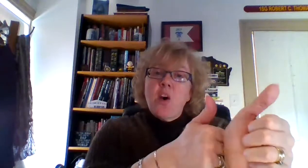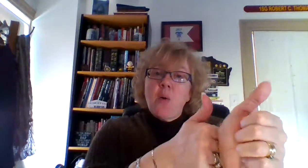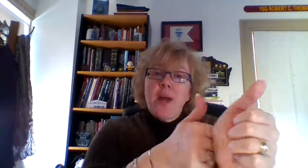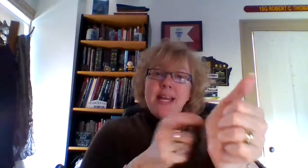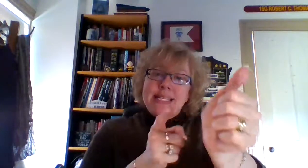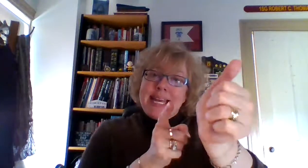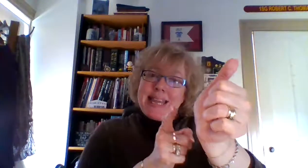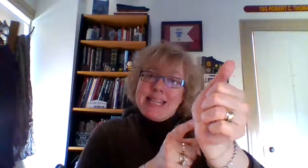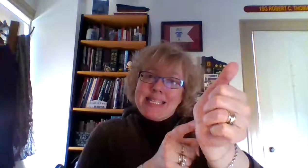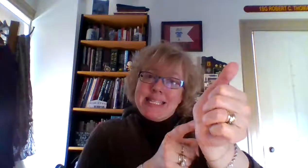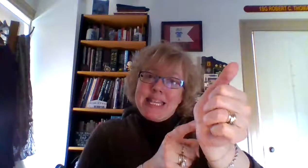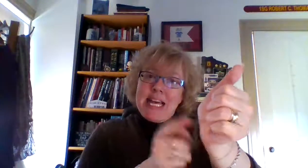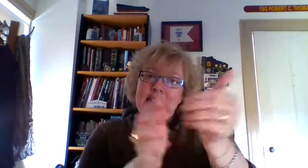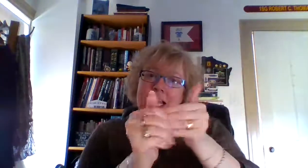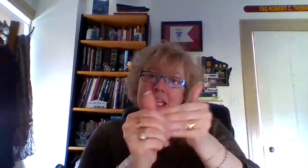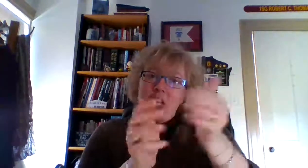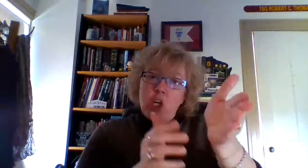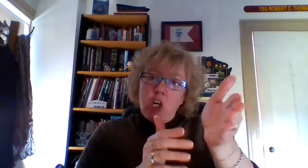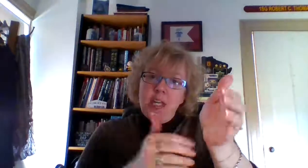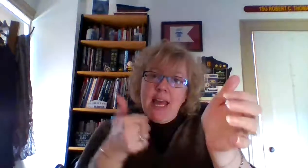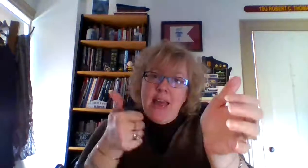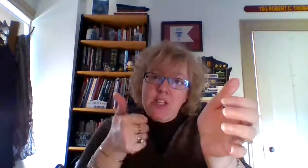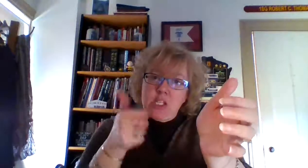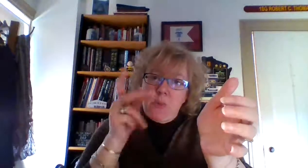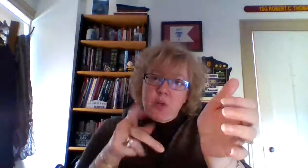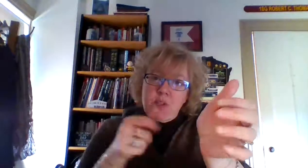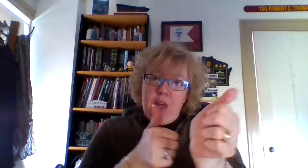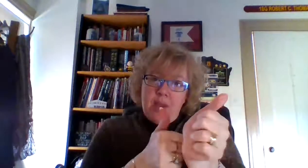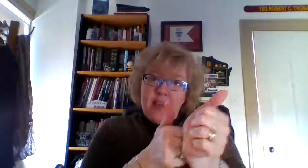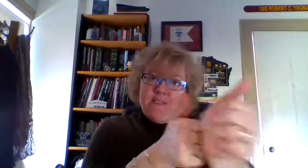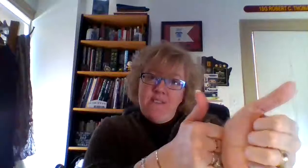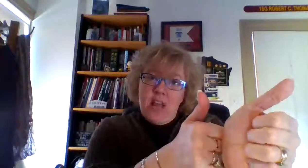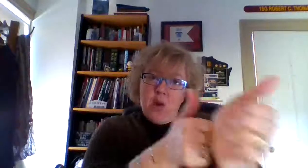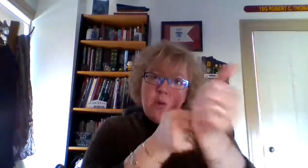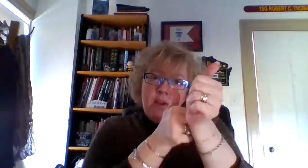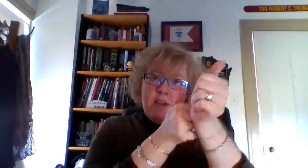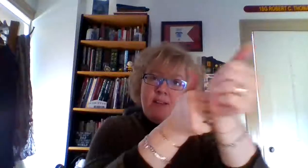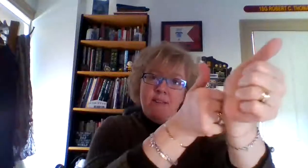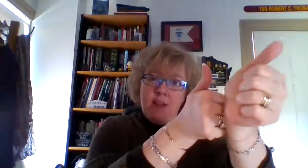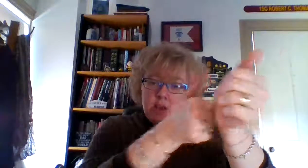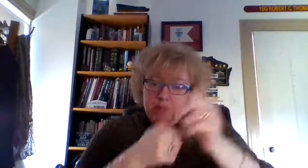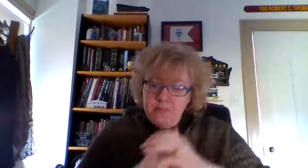Follow. It's like this is the leader and this is the person following. Follow. Follow.